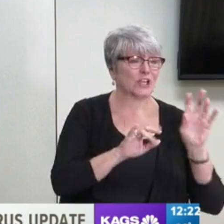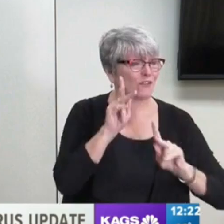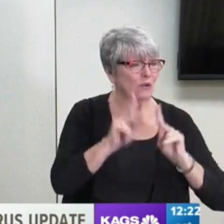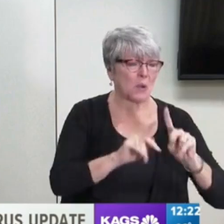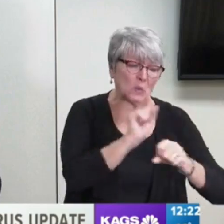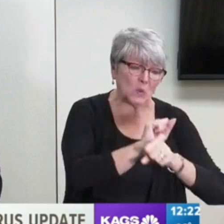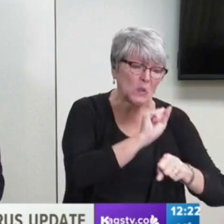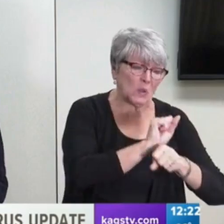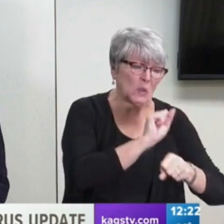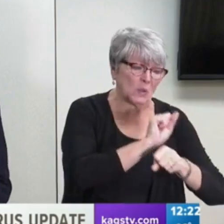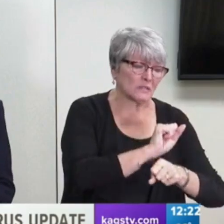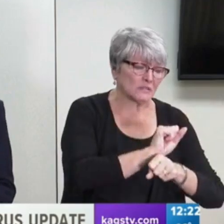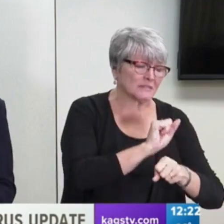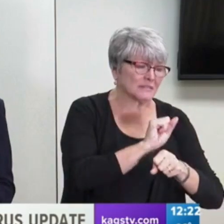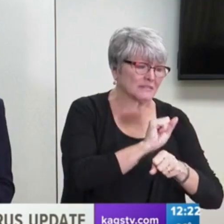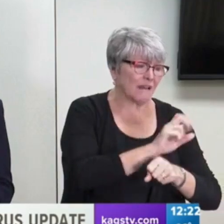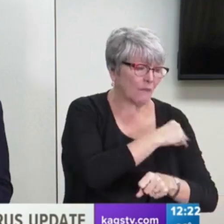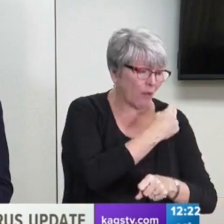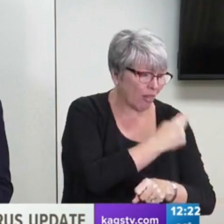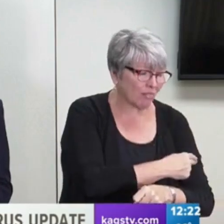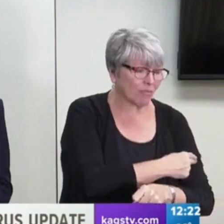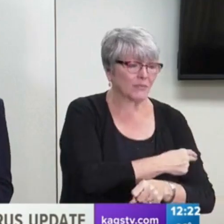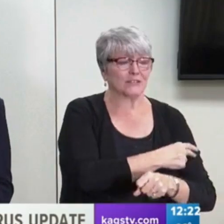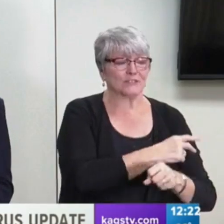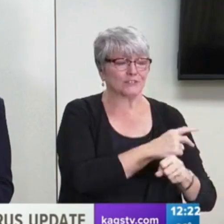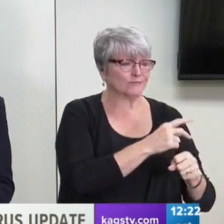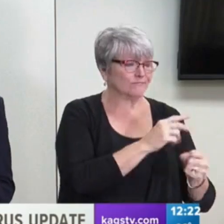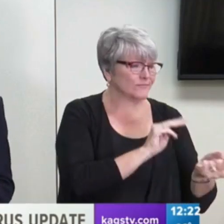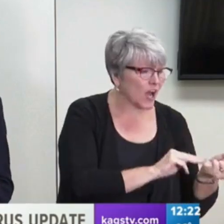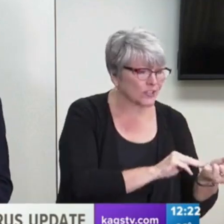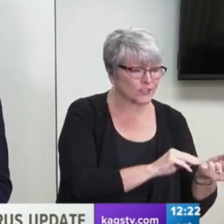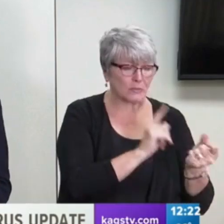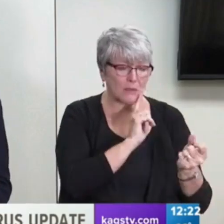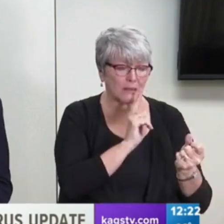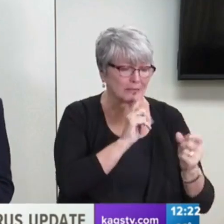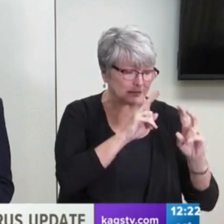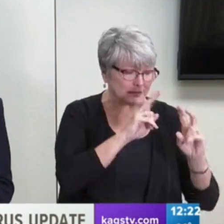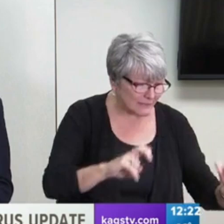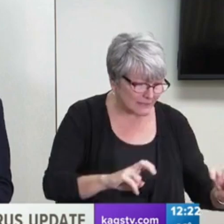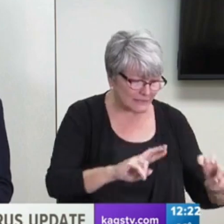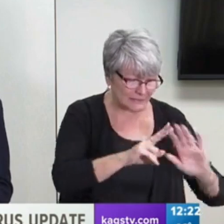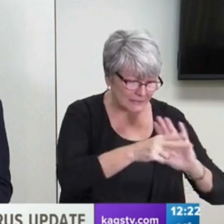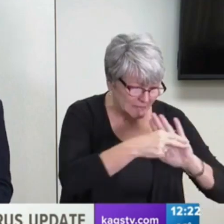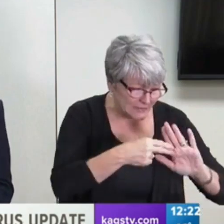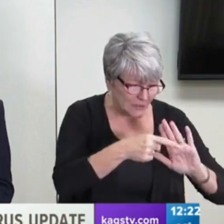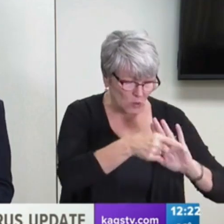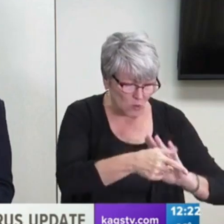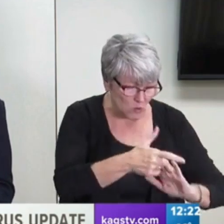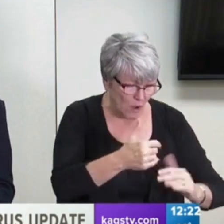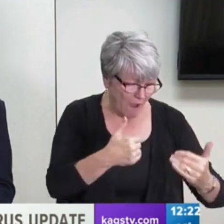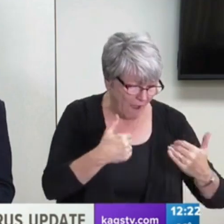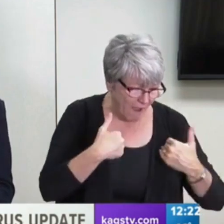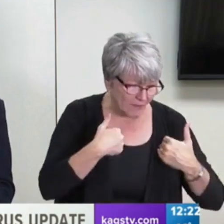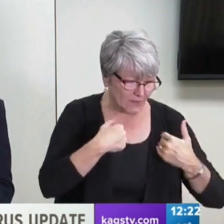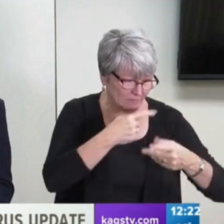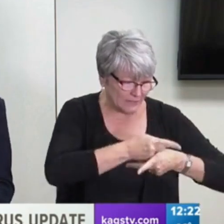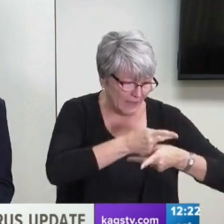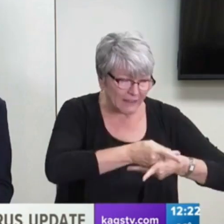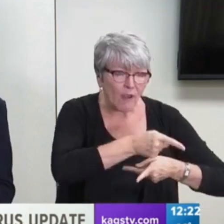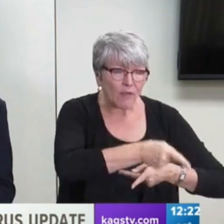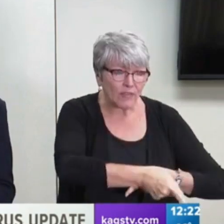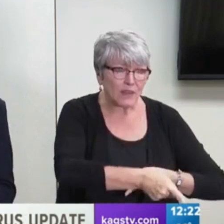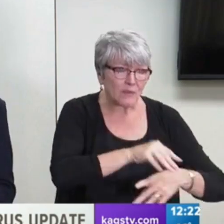front lines, essential for those who are diagnosing and caring for those who